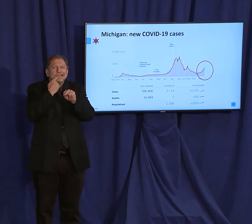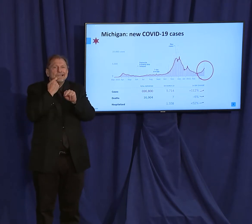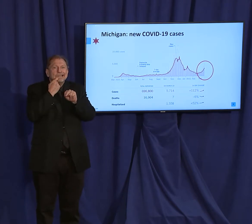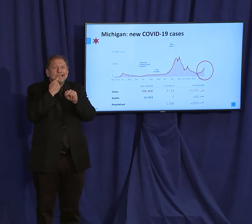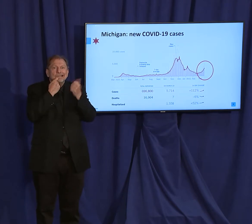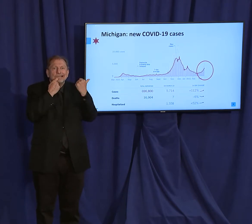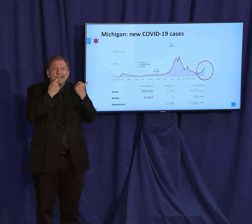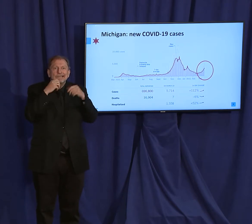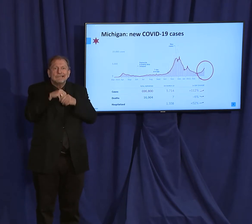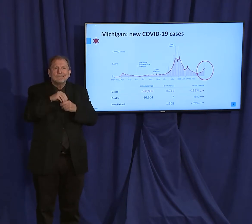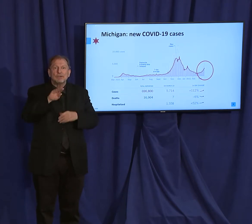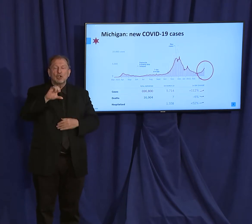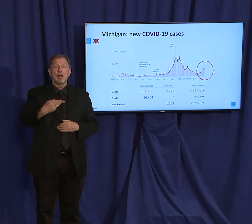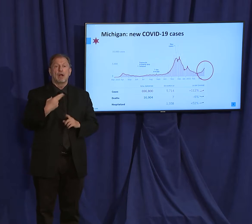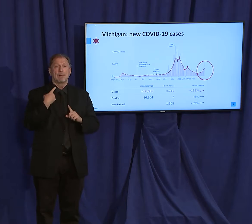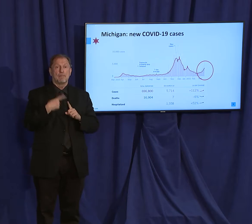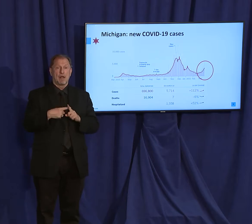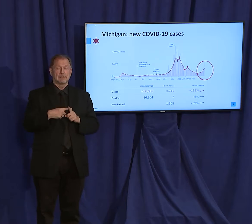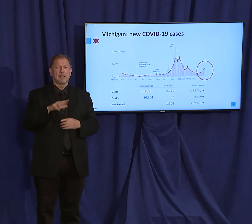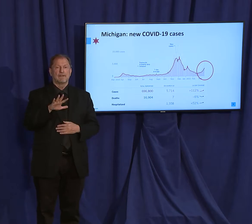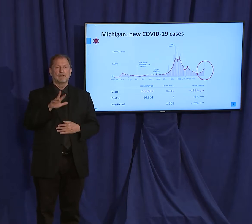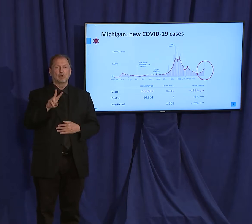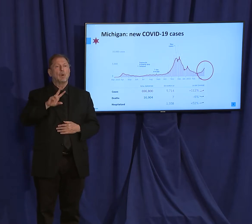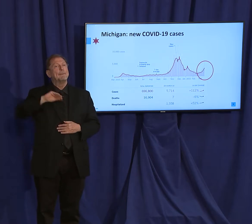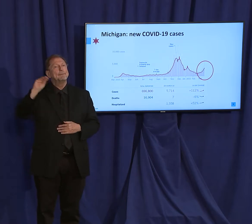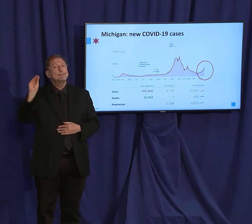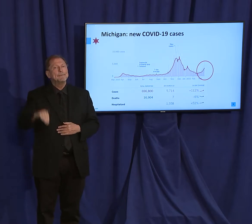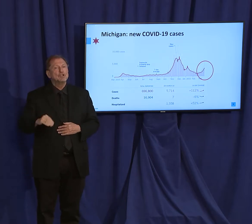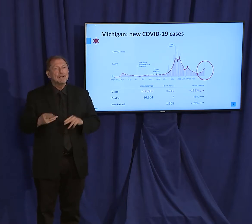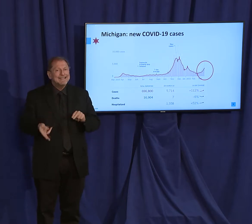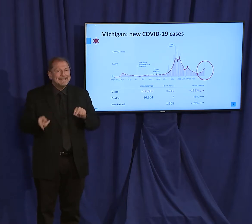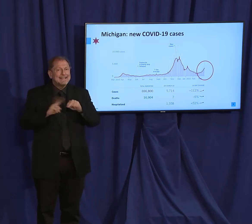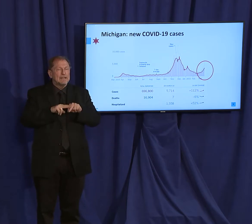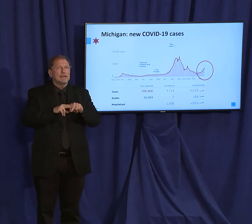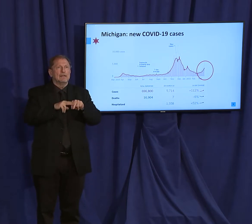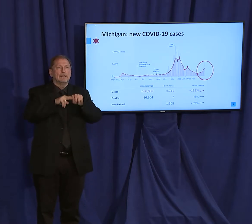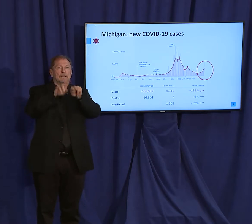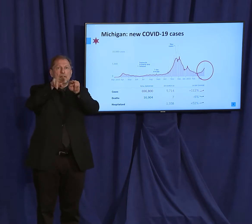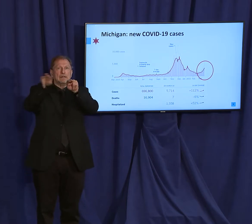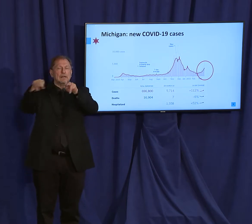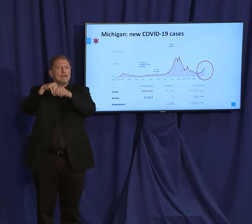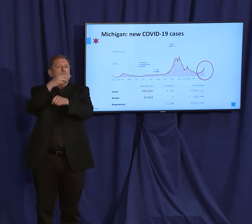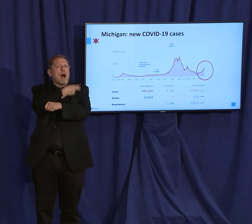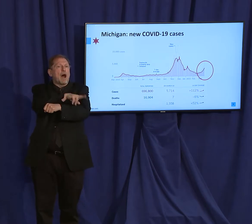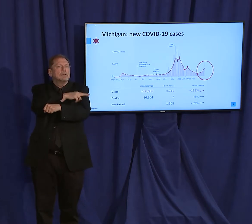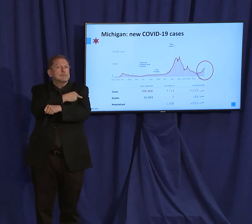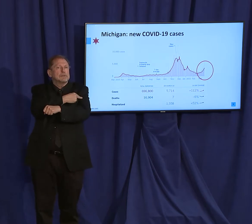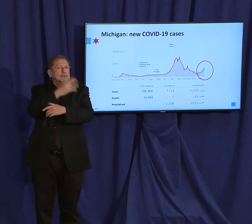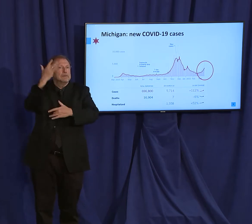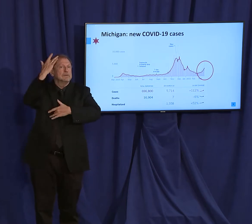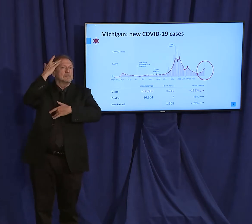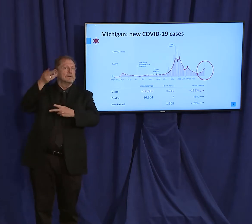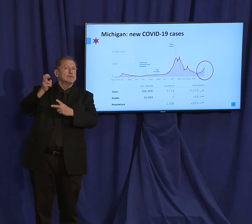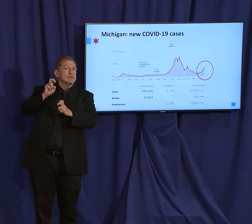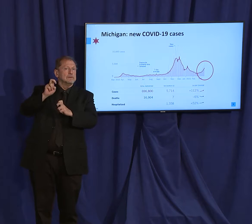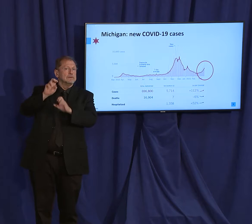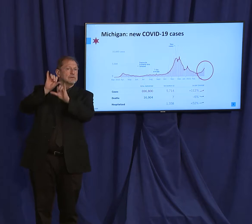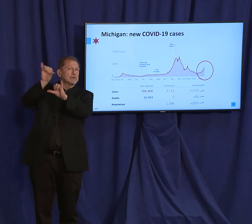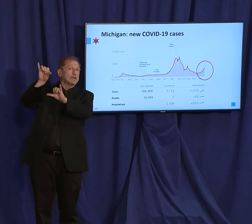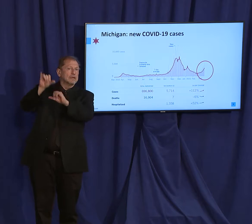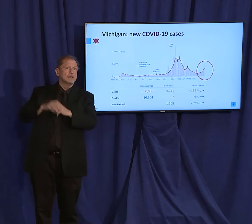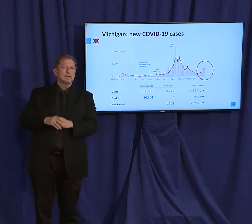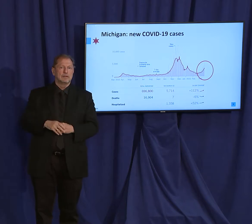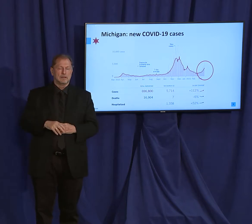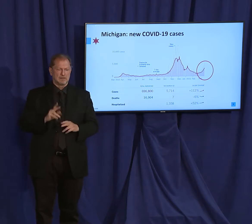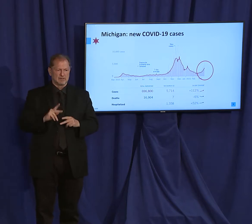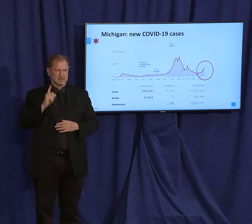and importantly, a 52% increase in hospitalizations. One of the questions we get a lot is, should we be concerned